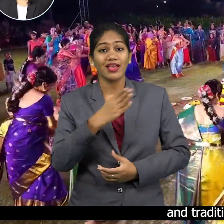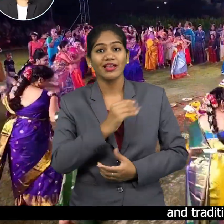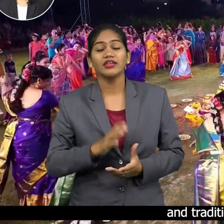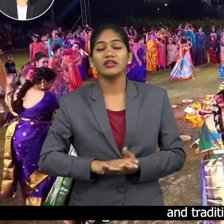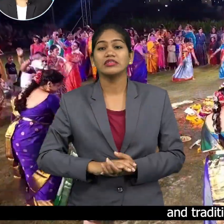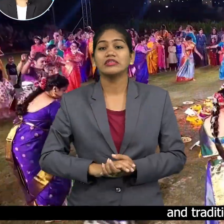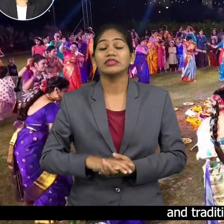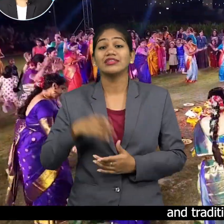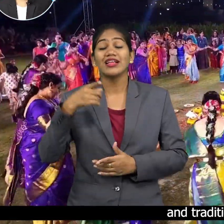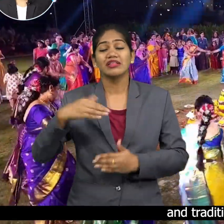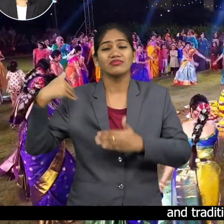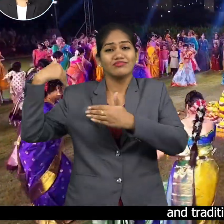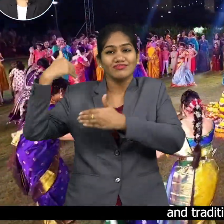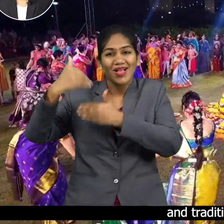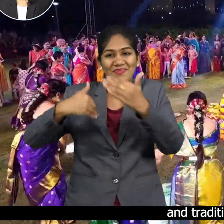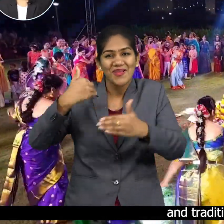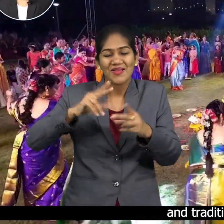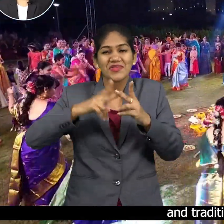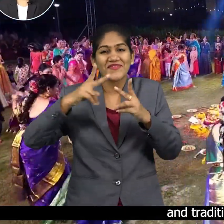and traditional practices.